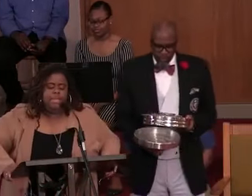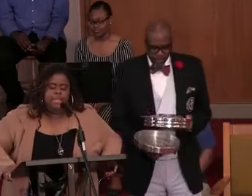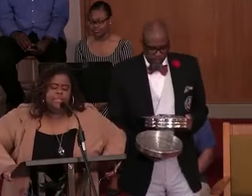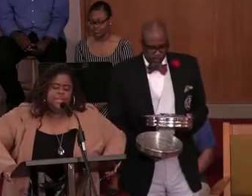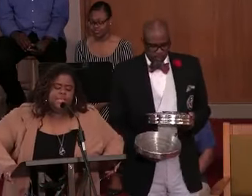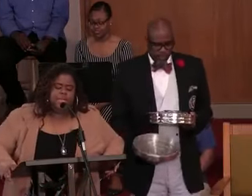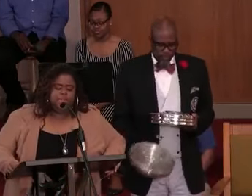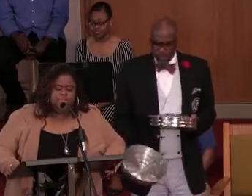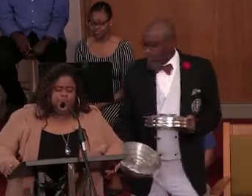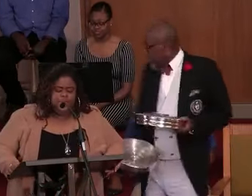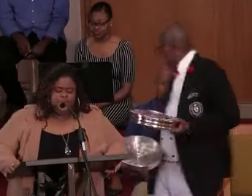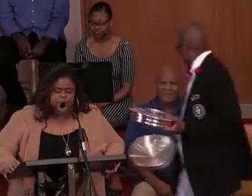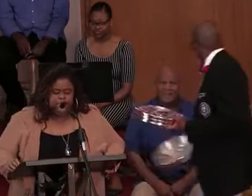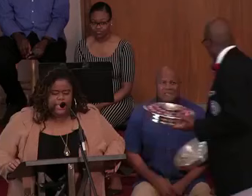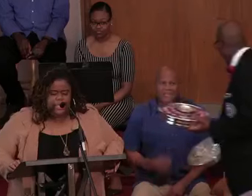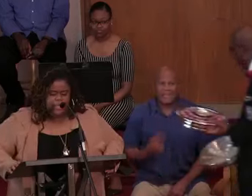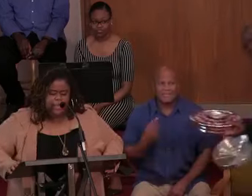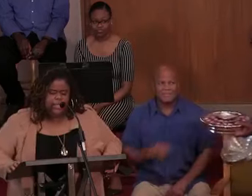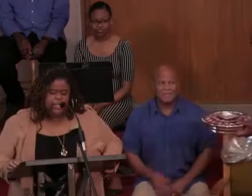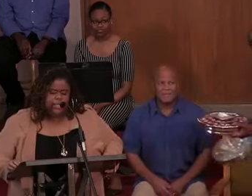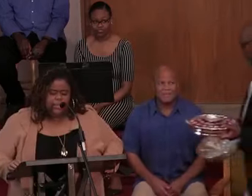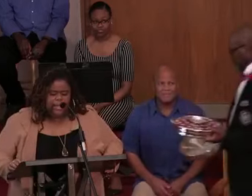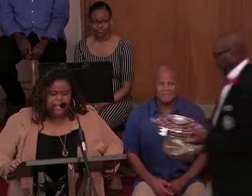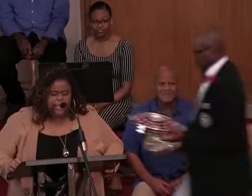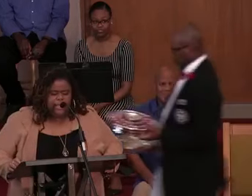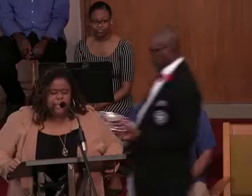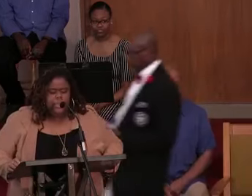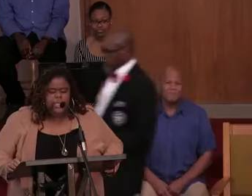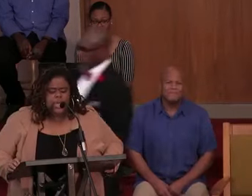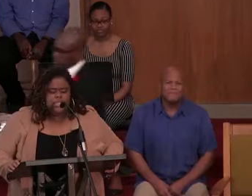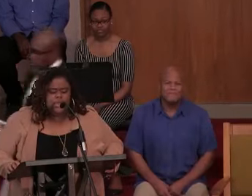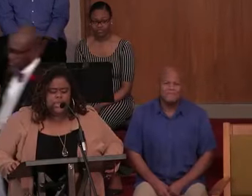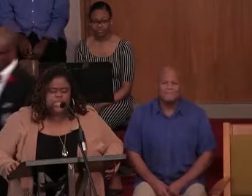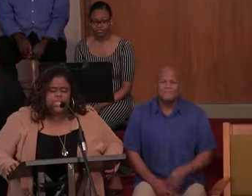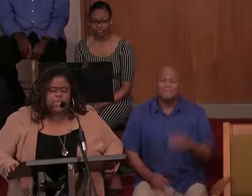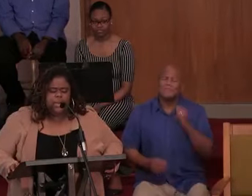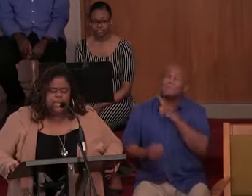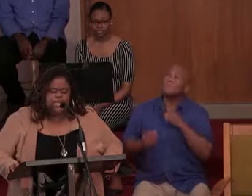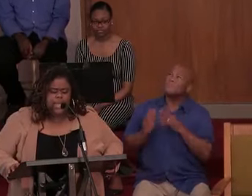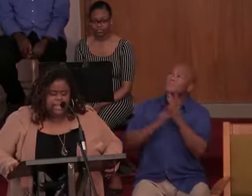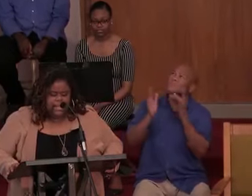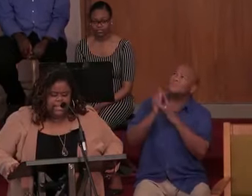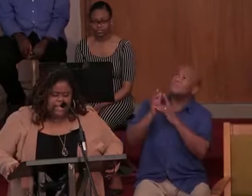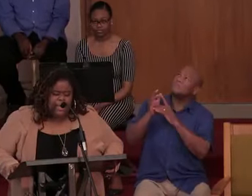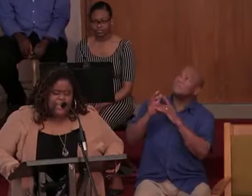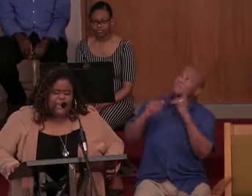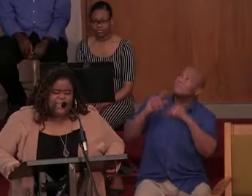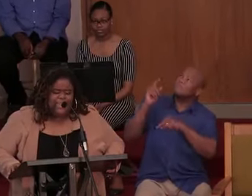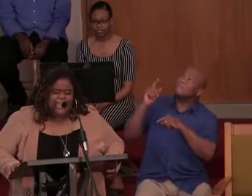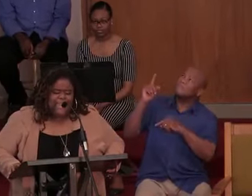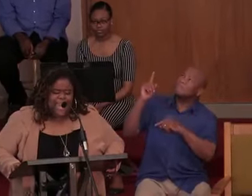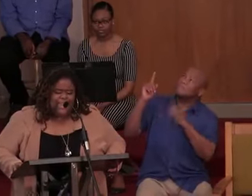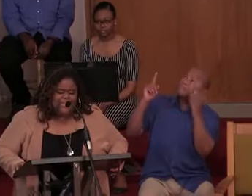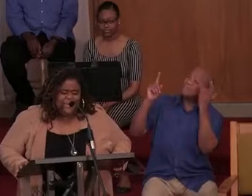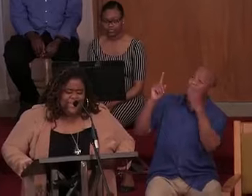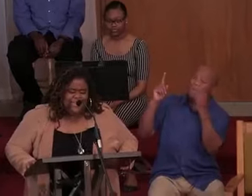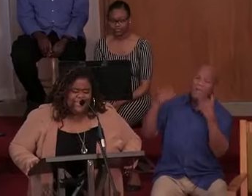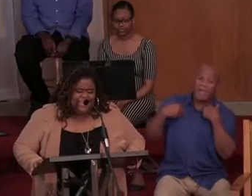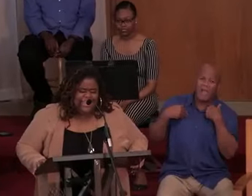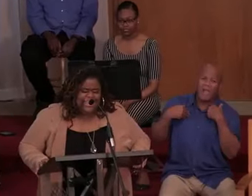God, we thank you for this opportunity to partake in your blood and in your body. We consecrate and set apart these elements, knowing that it